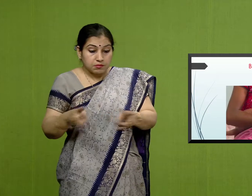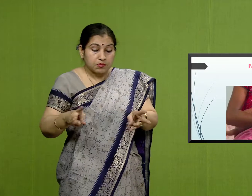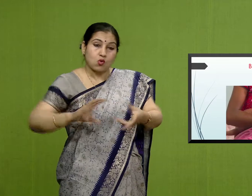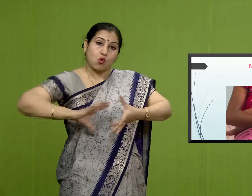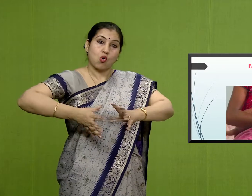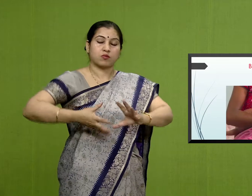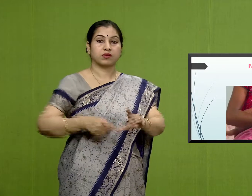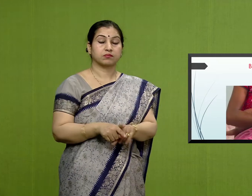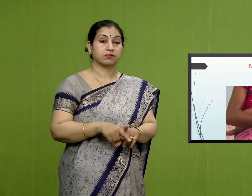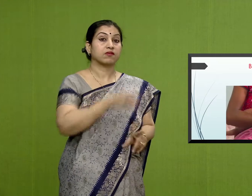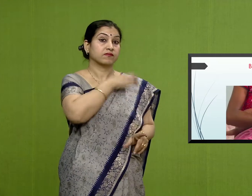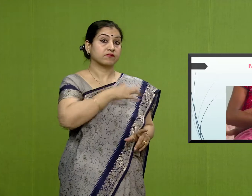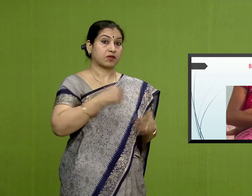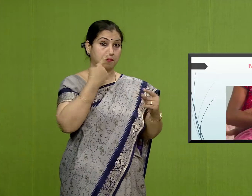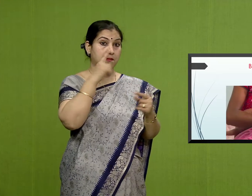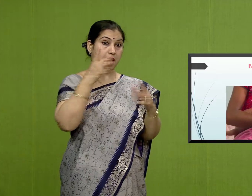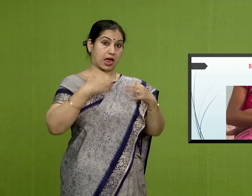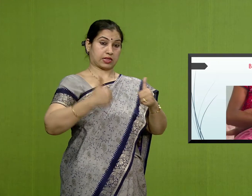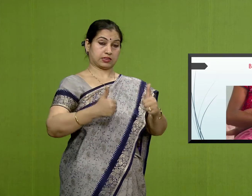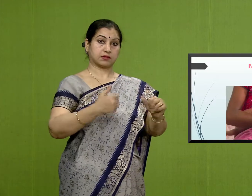Benefits mother's health and